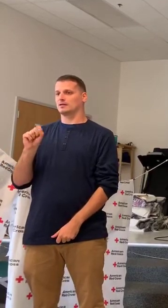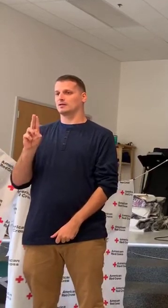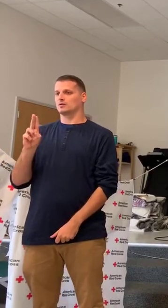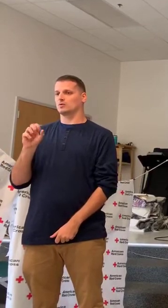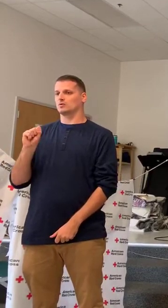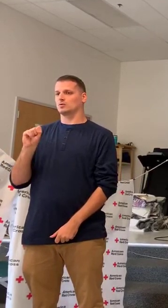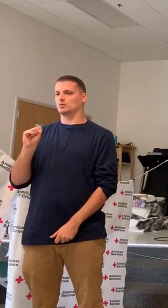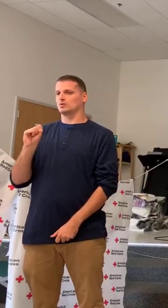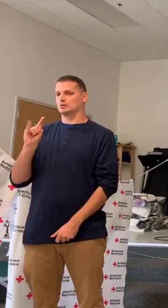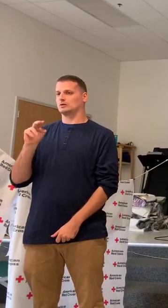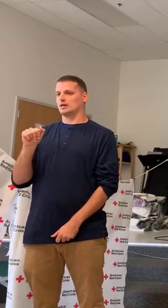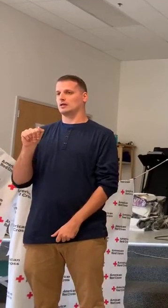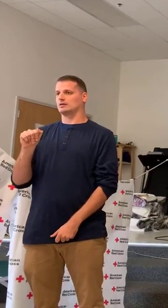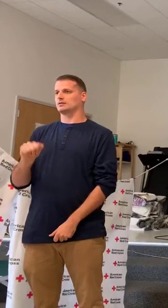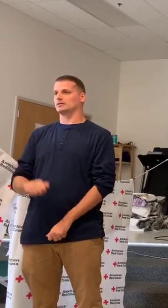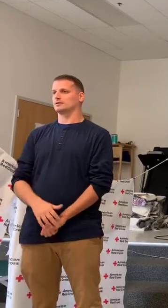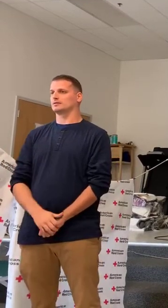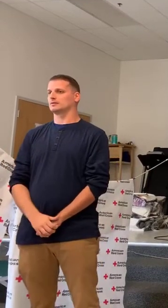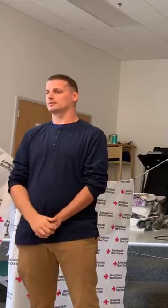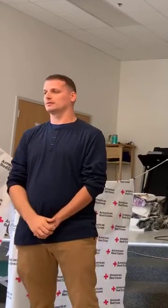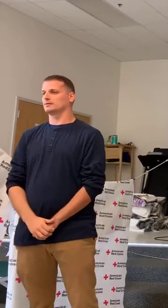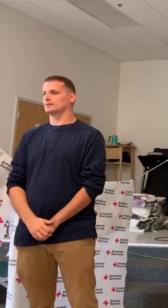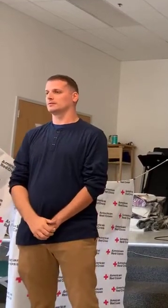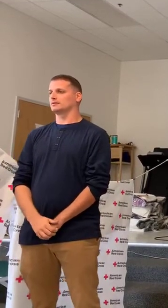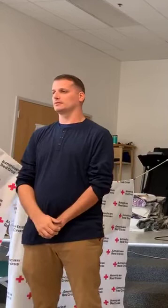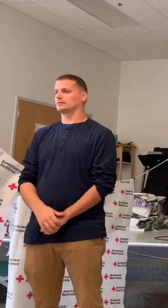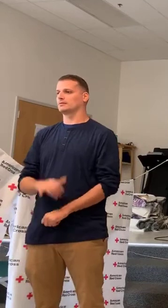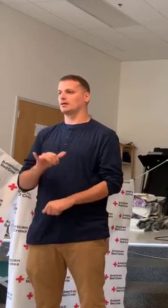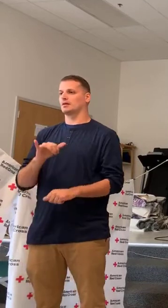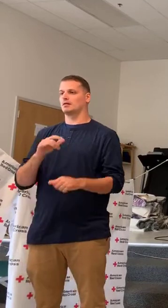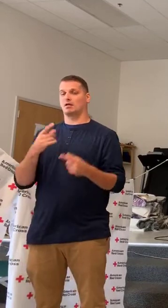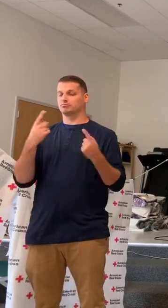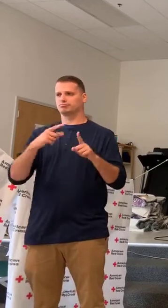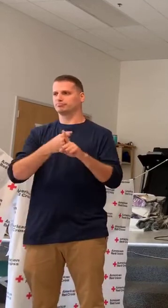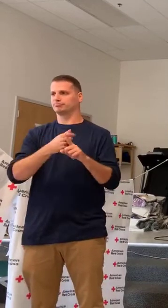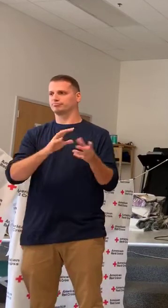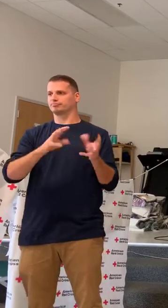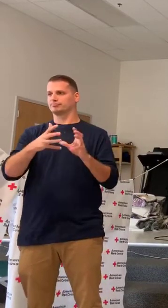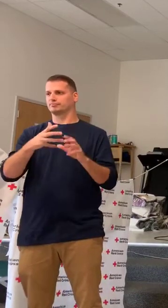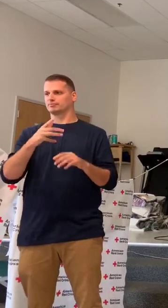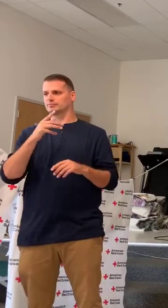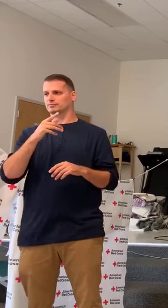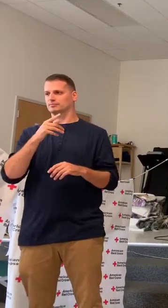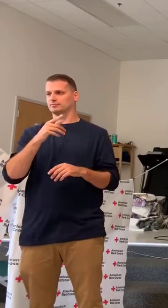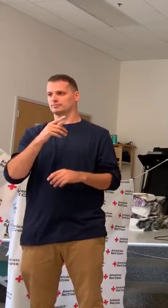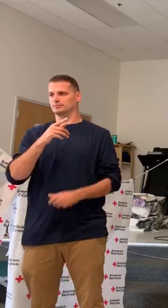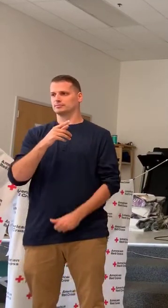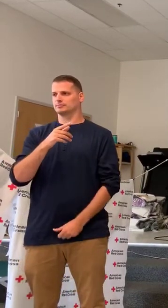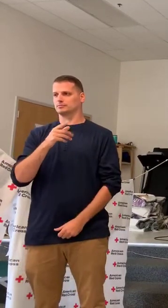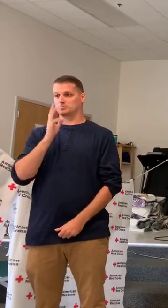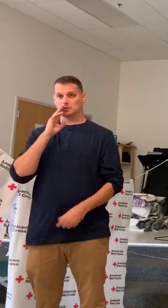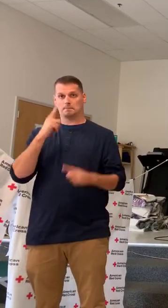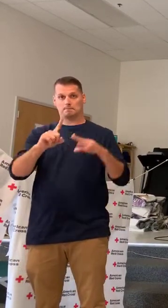large communities. If there's a natural disaster, is there somebody that's going to be able to be here right away to help